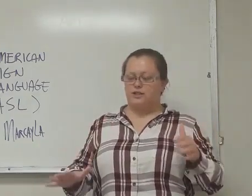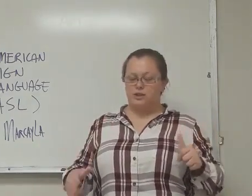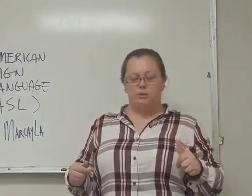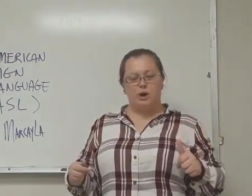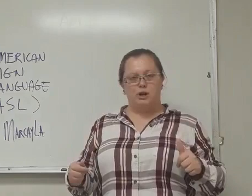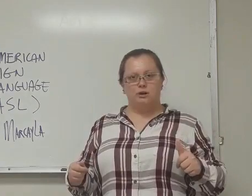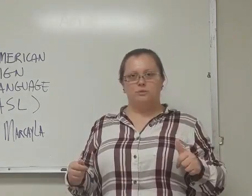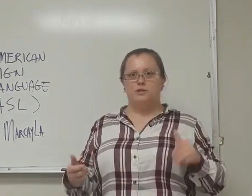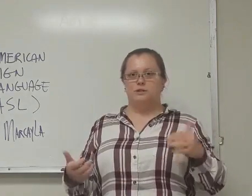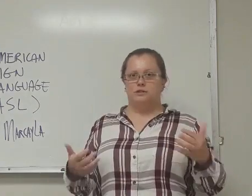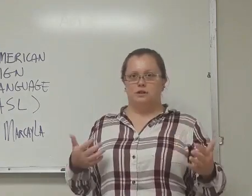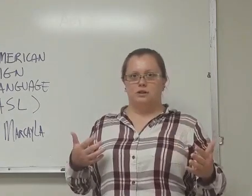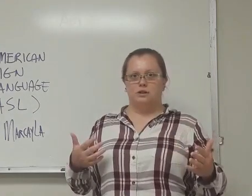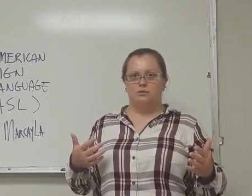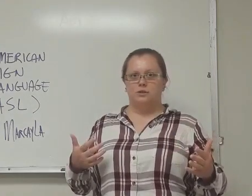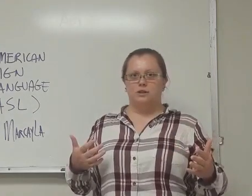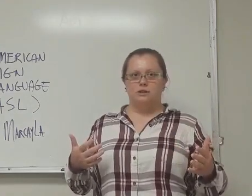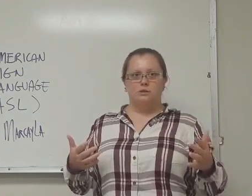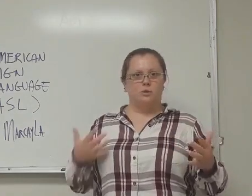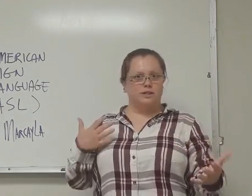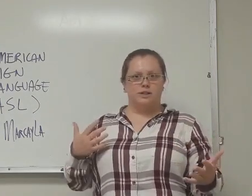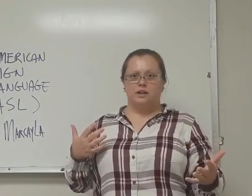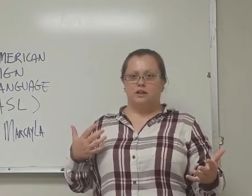your palms. One sign